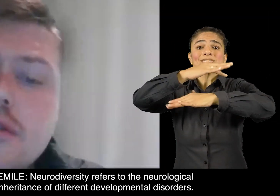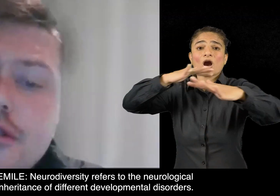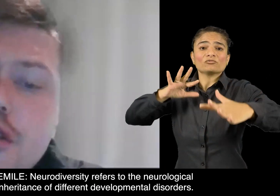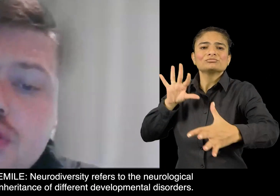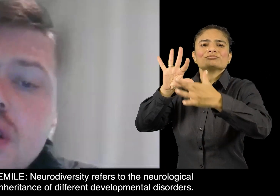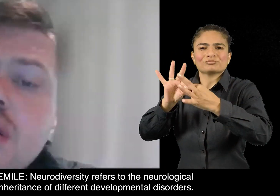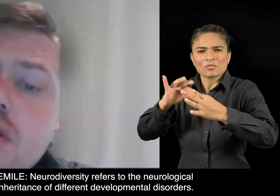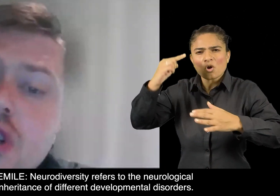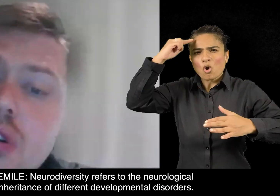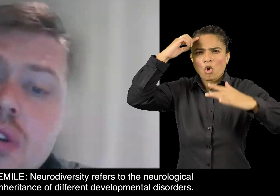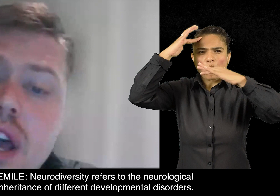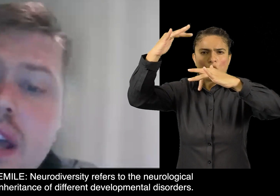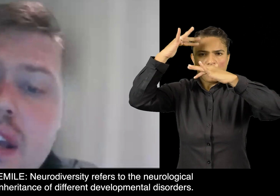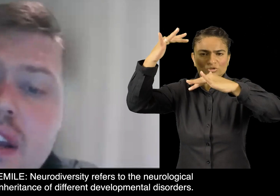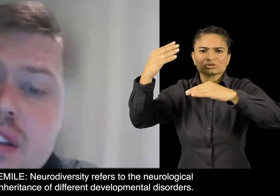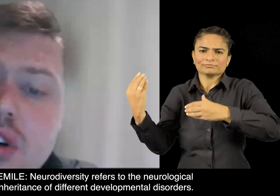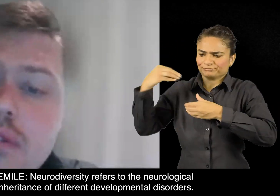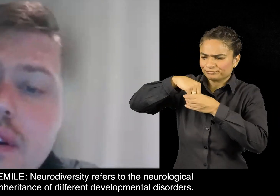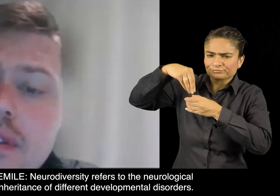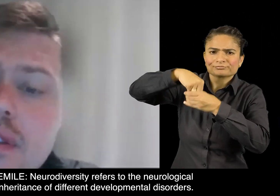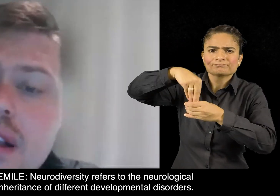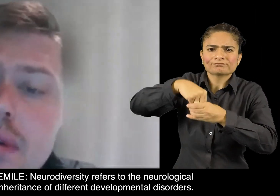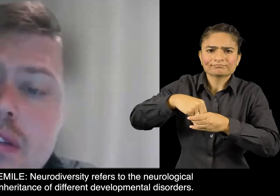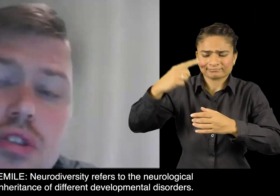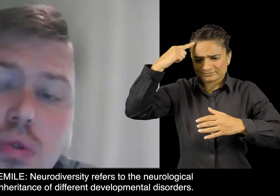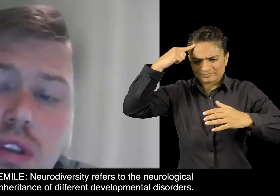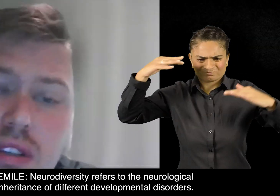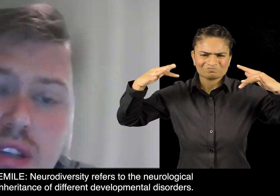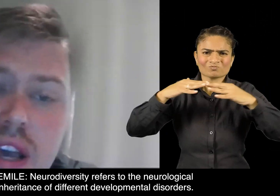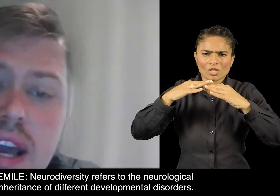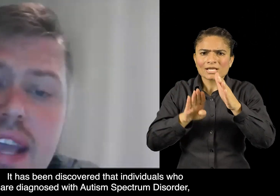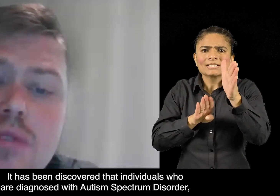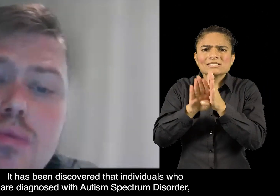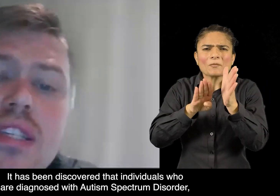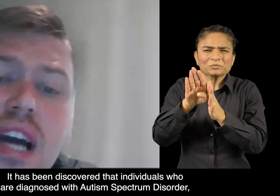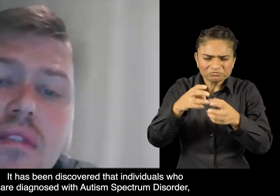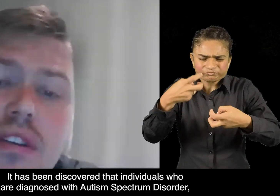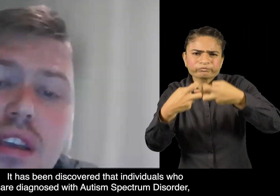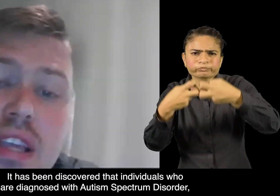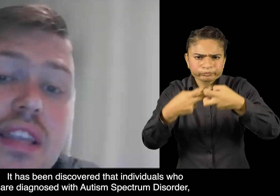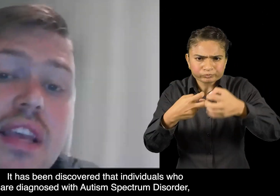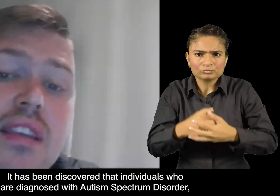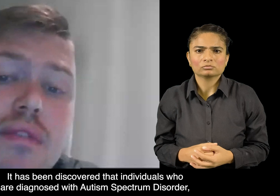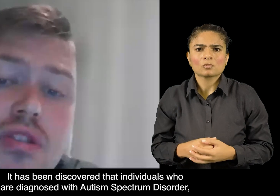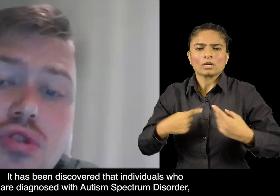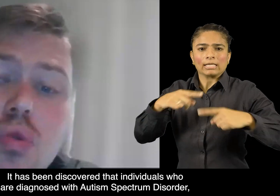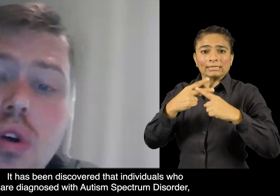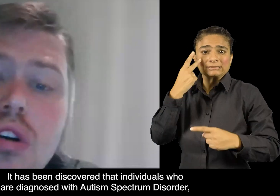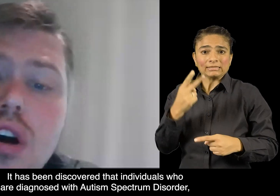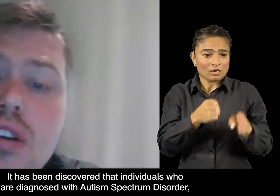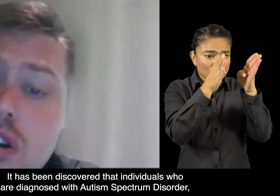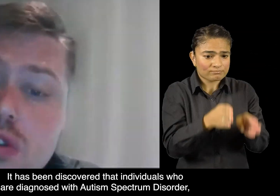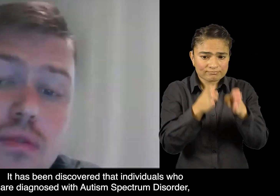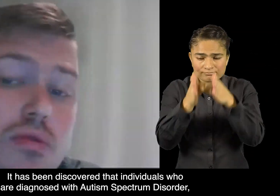Neurodiversity refers to the neurological inheritance of different developmental disorders. It has been discovered that individuals who